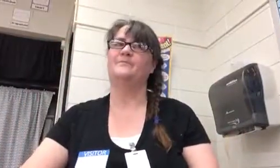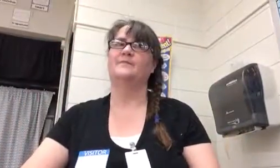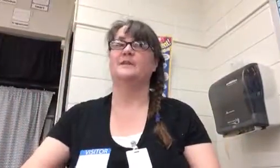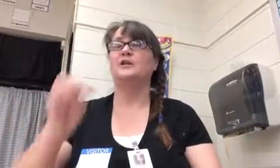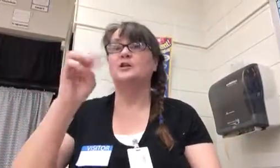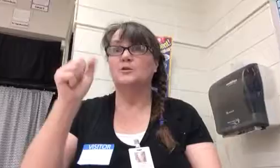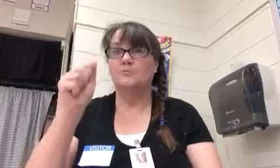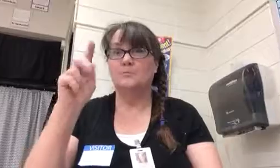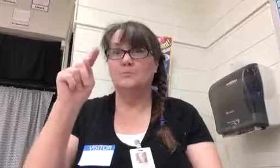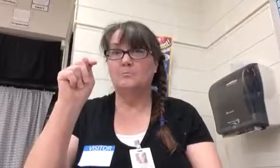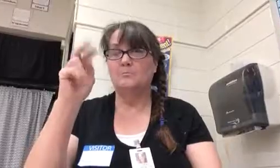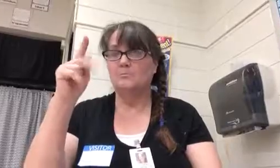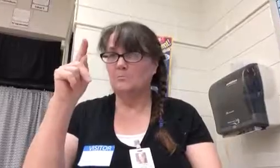out.